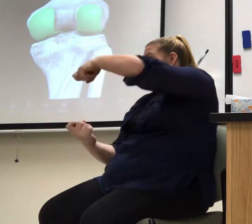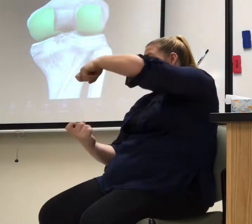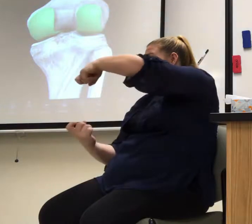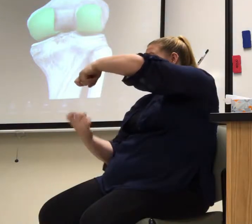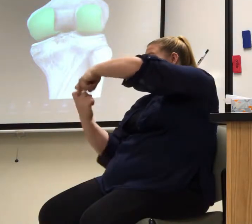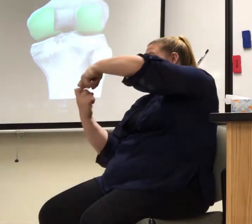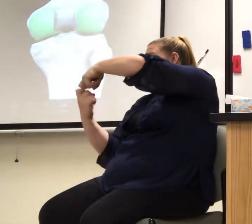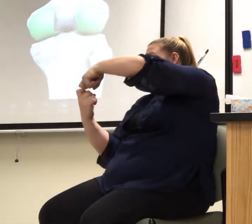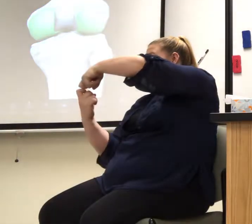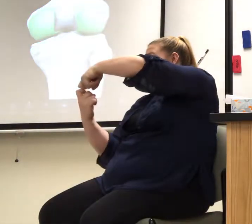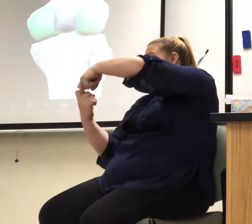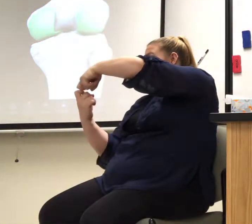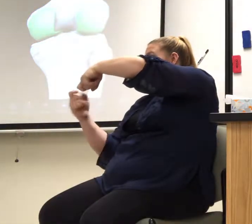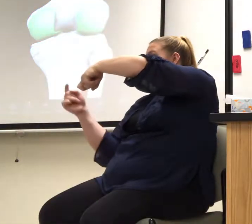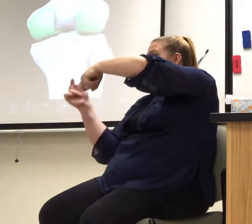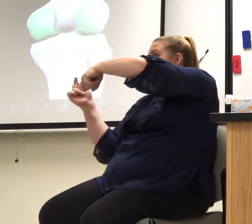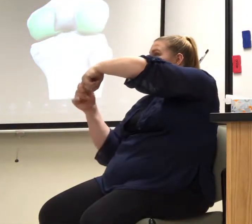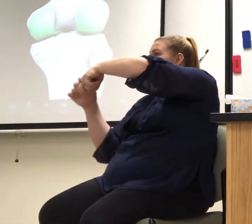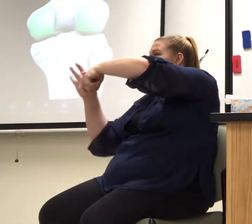and one of femur.